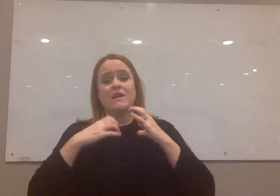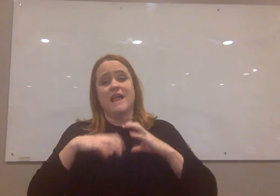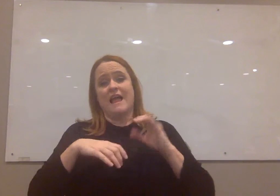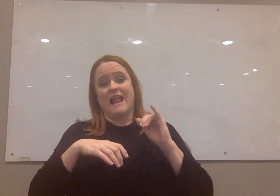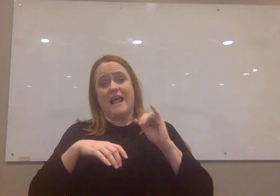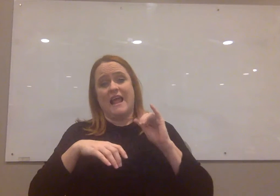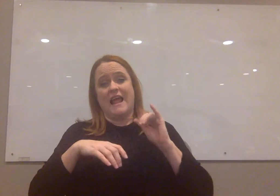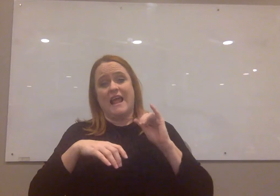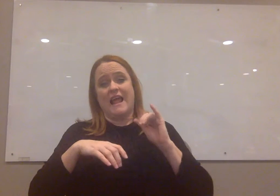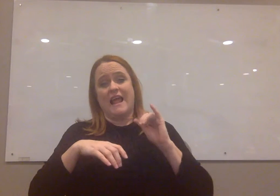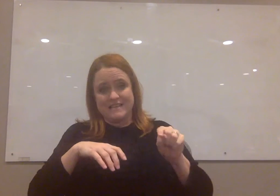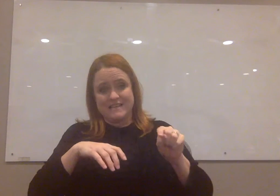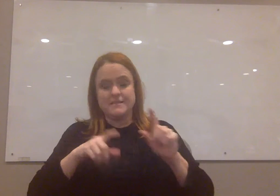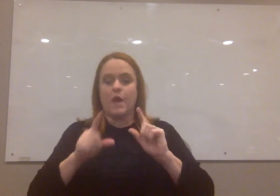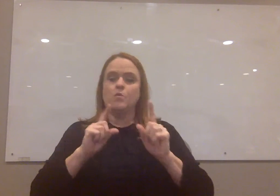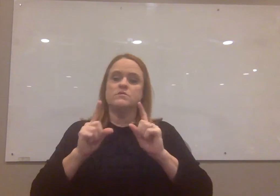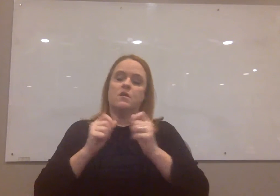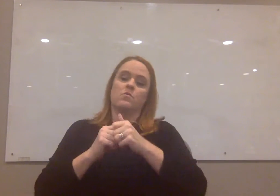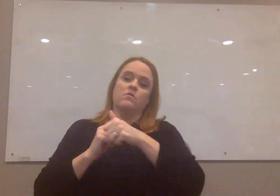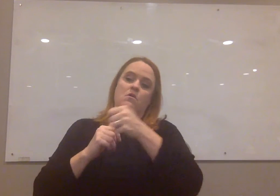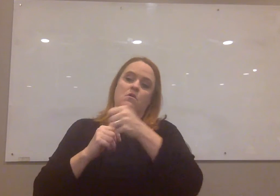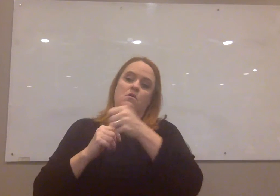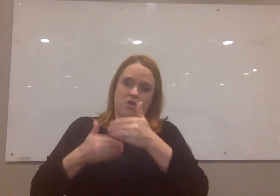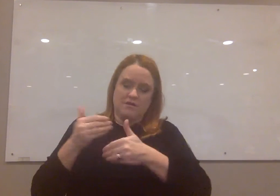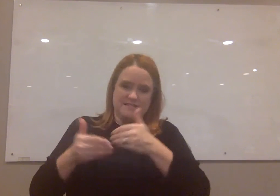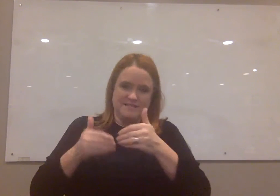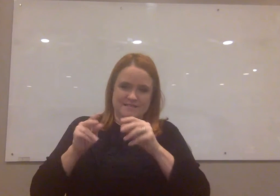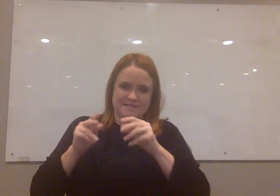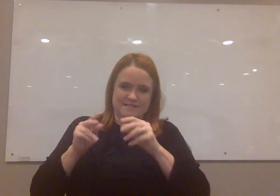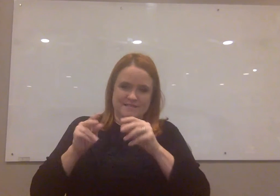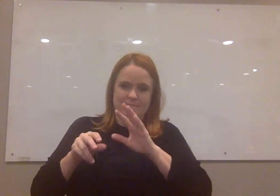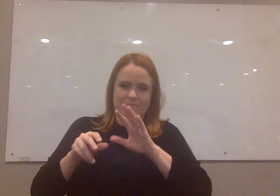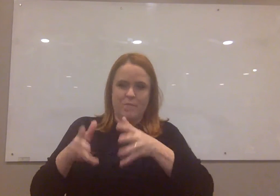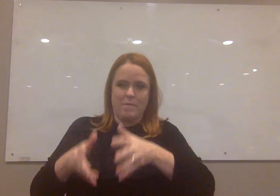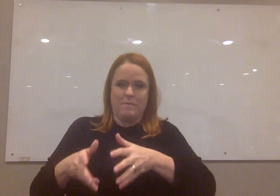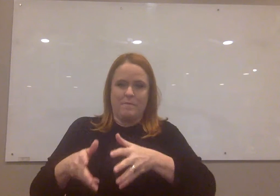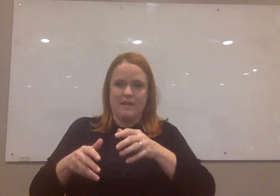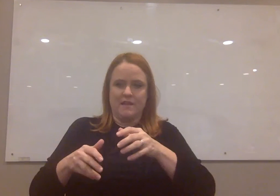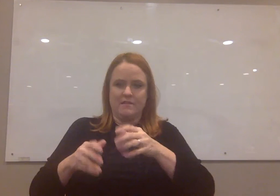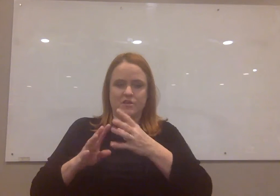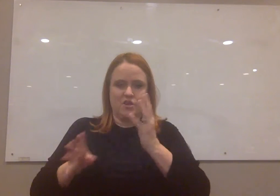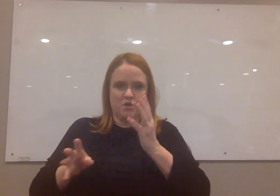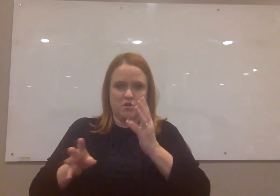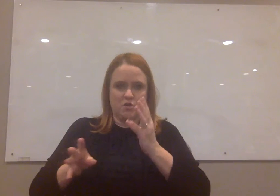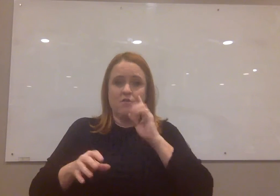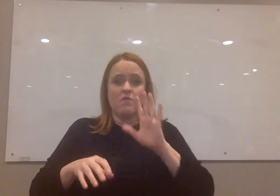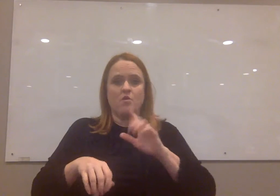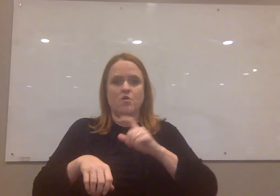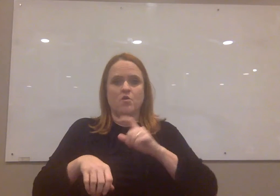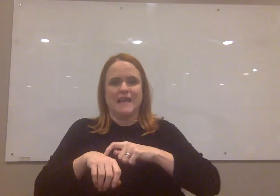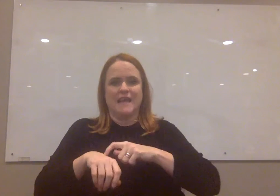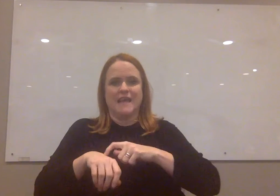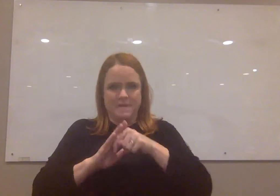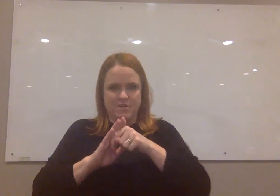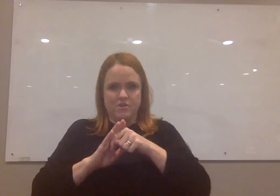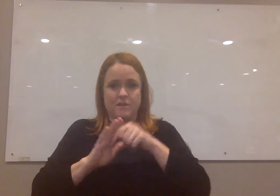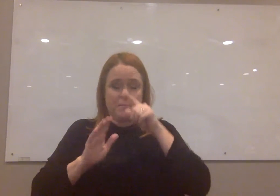this other process to look up what your remaining queue is for this time period, because your time periods are over here on this other machine. And